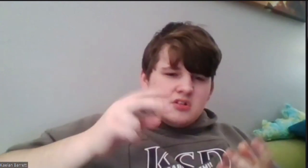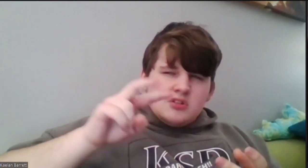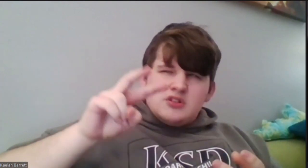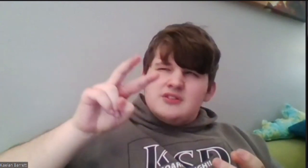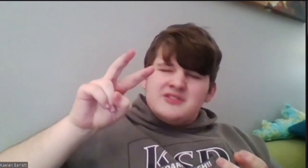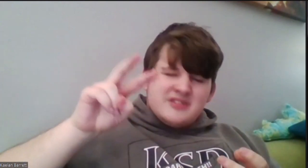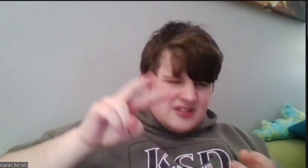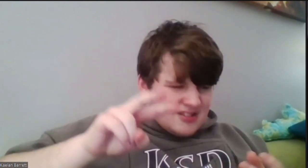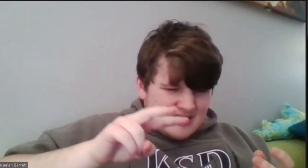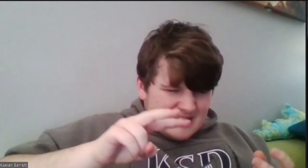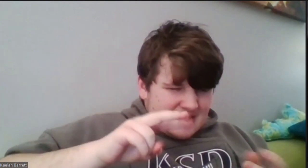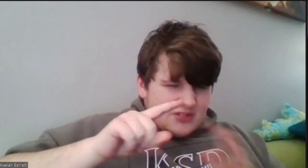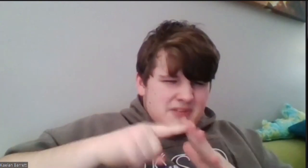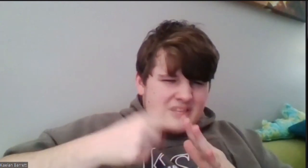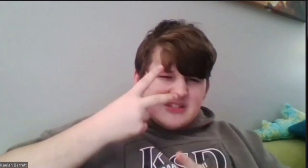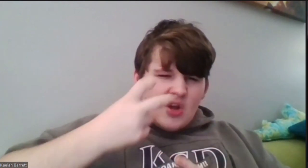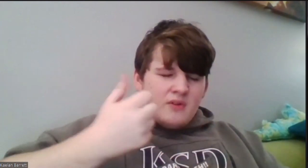on money and things instead of your family."